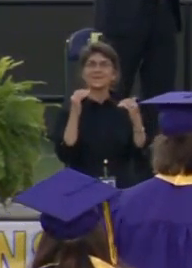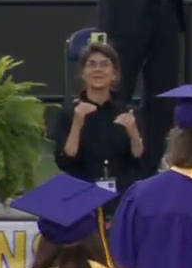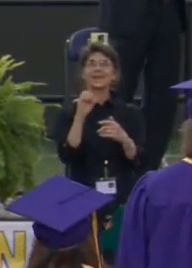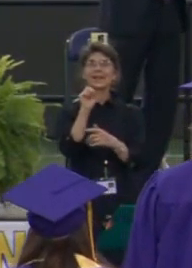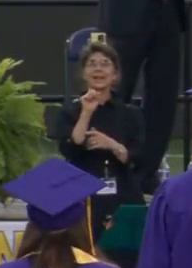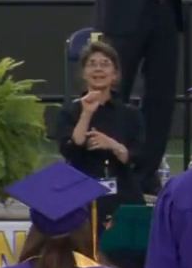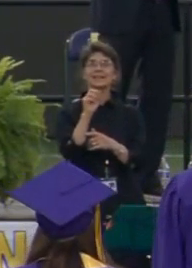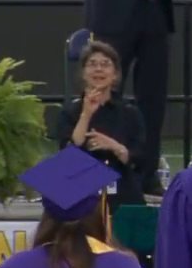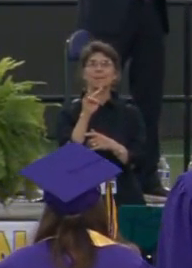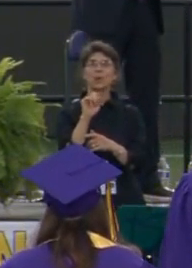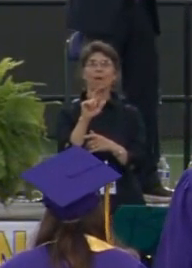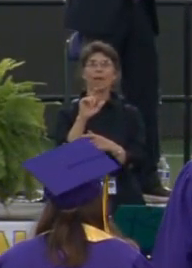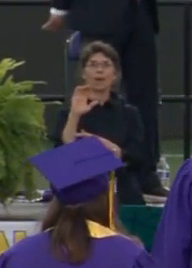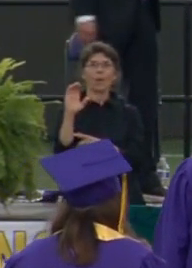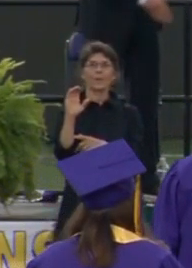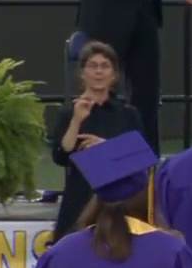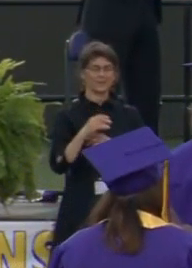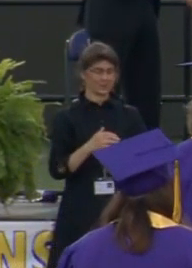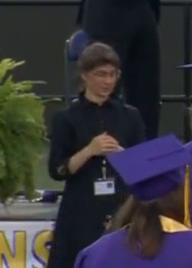Samuel Coleman.